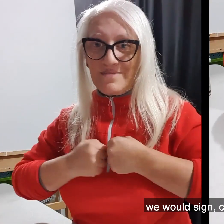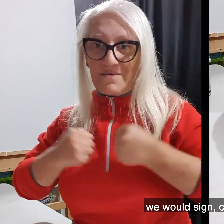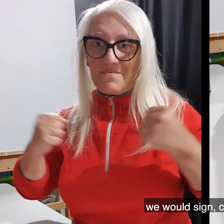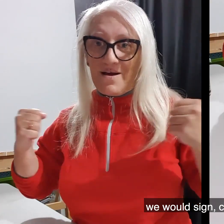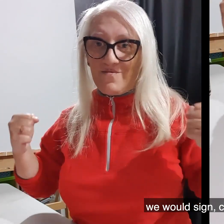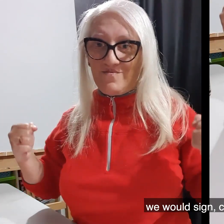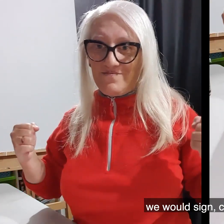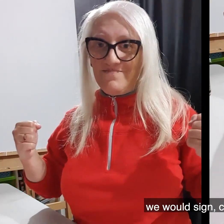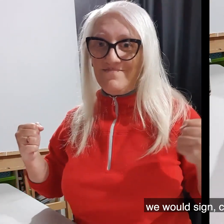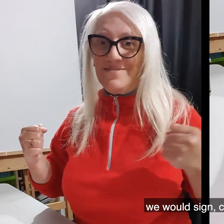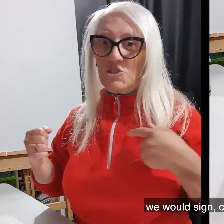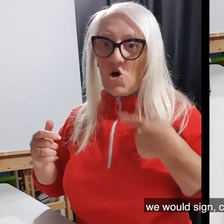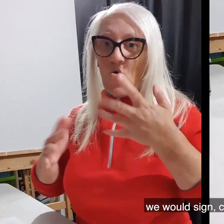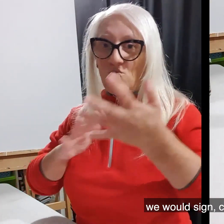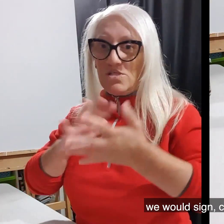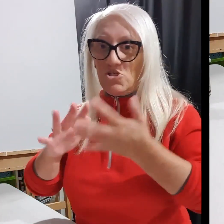sign come out.